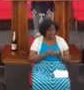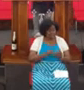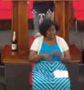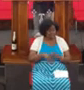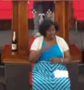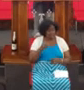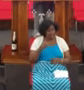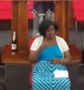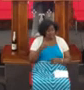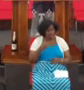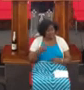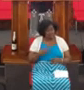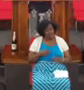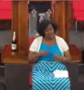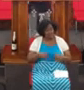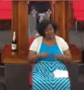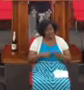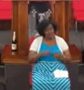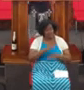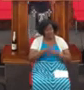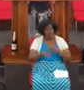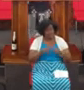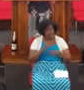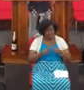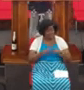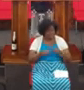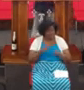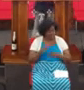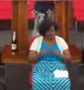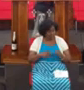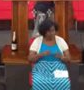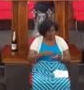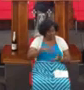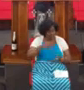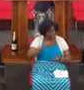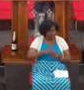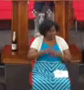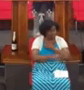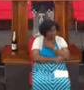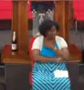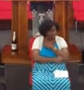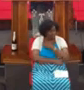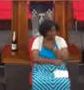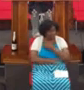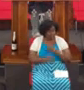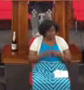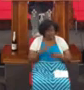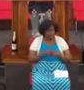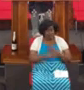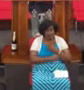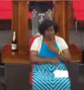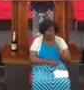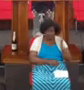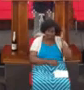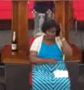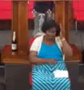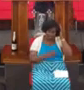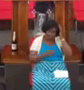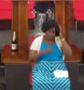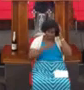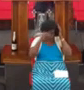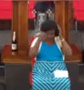Listen, church, we're going to run into all kinds of people. We're going to run into rich, poor, not so poor. We're going to run into black,